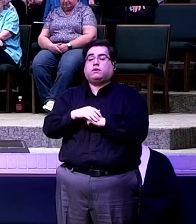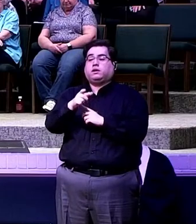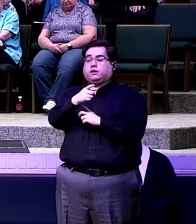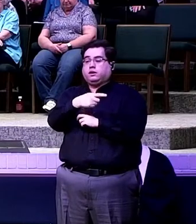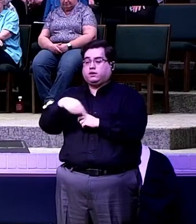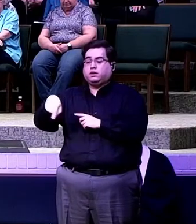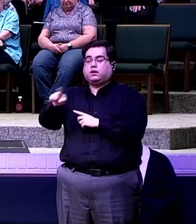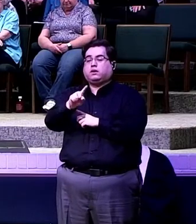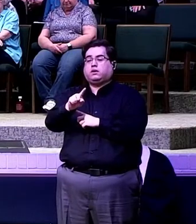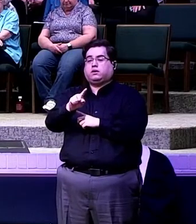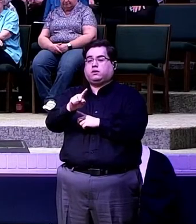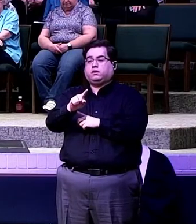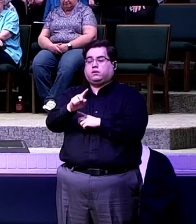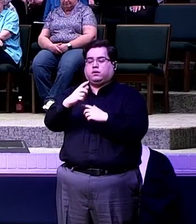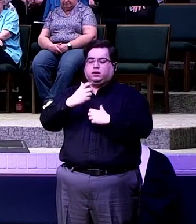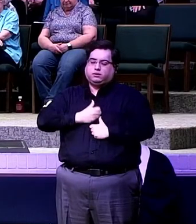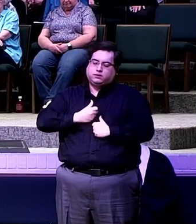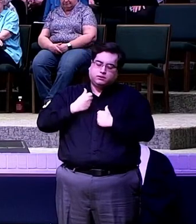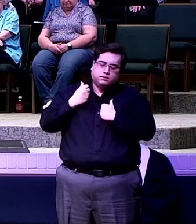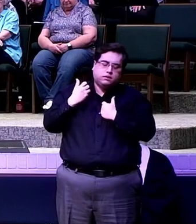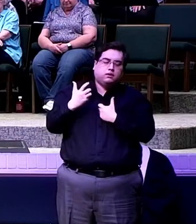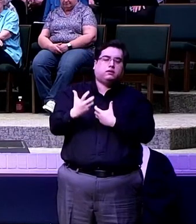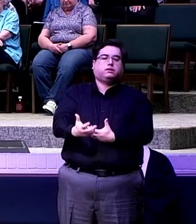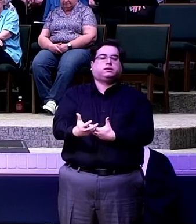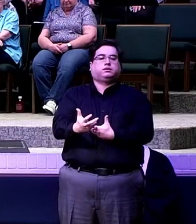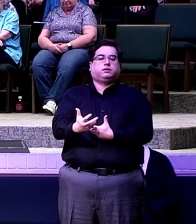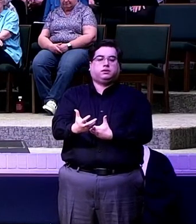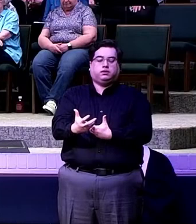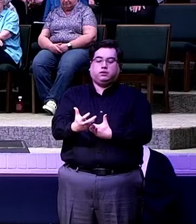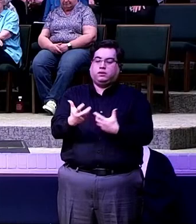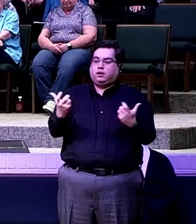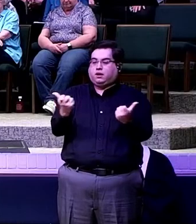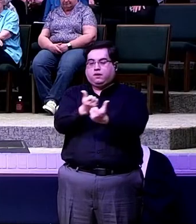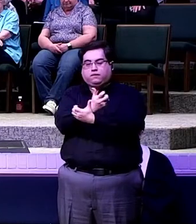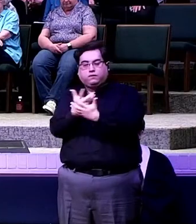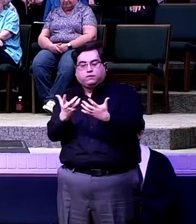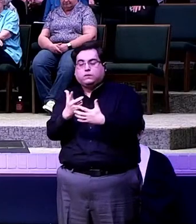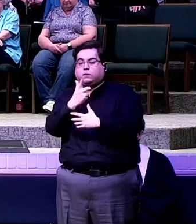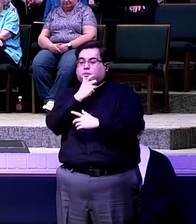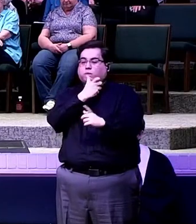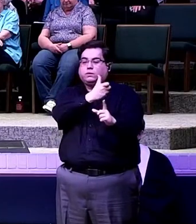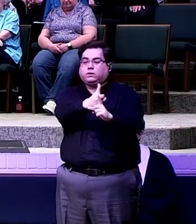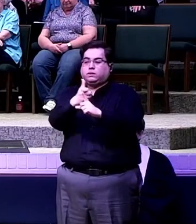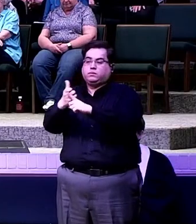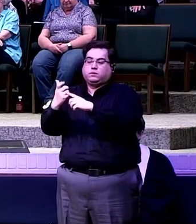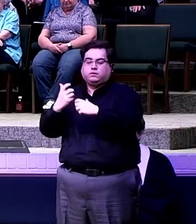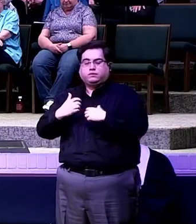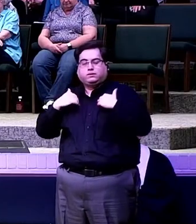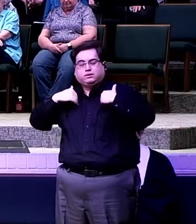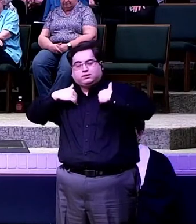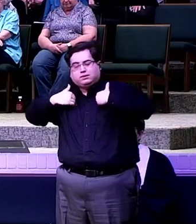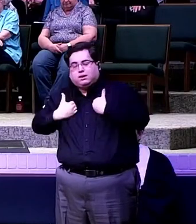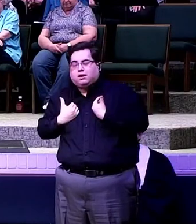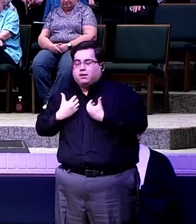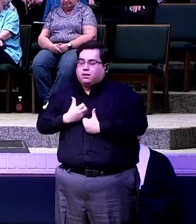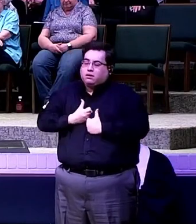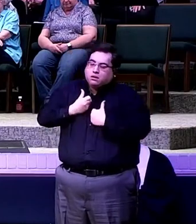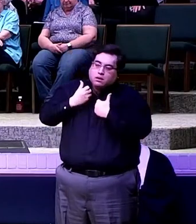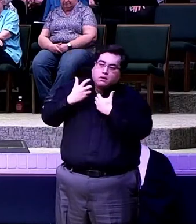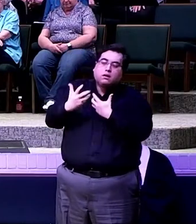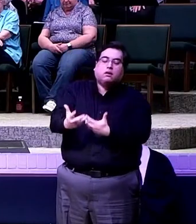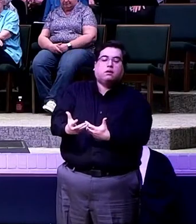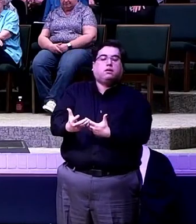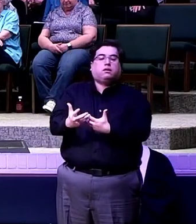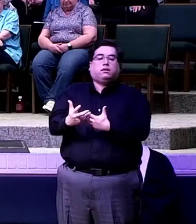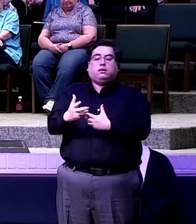all who are exhausted, and all who are tired. God welcomes us with our pain,